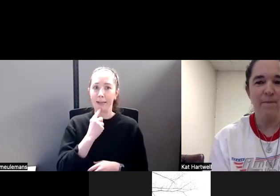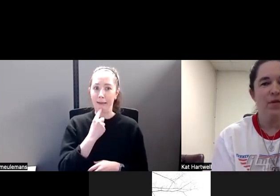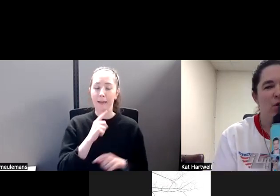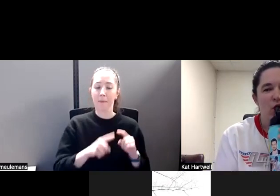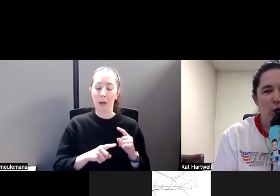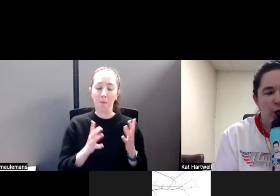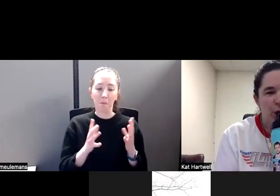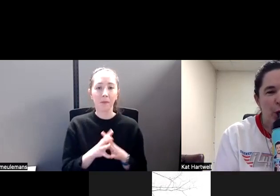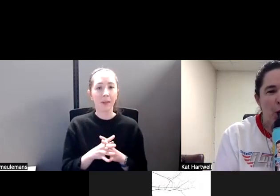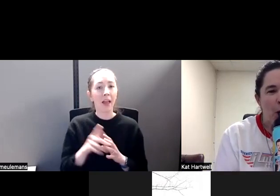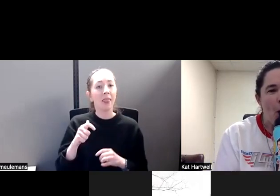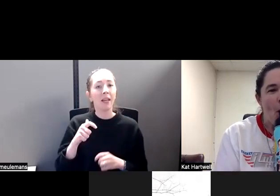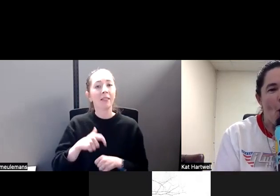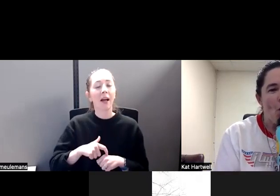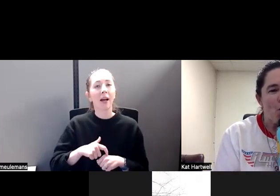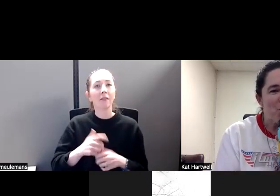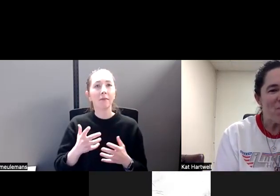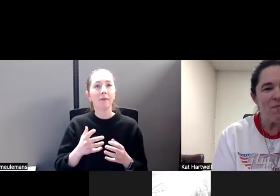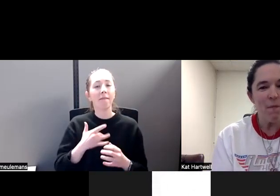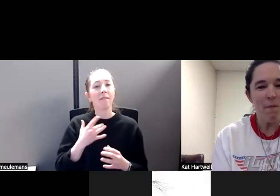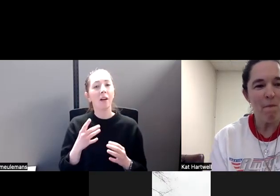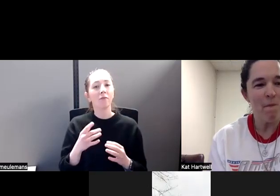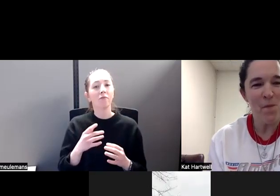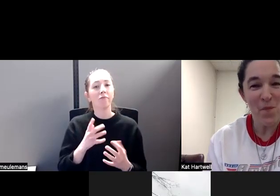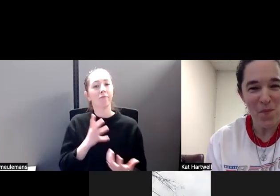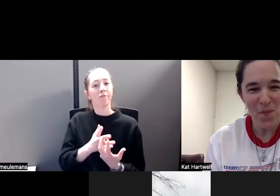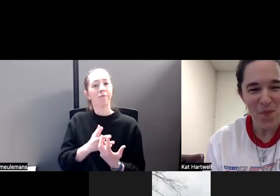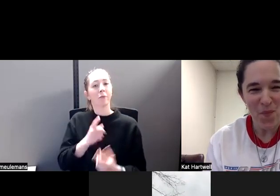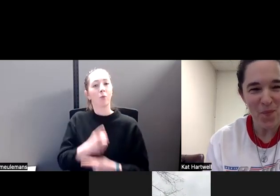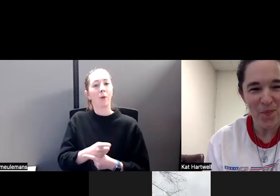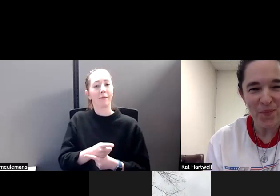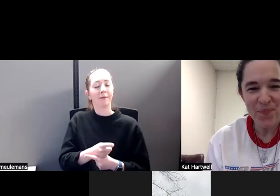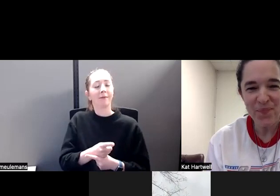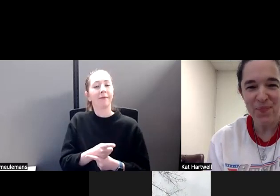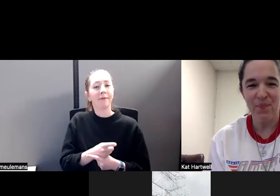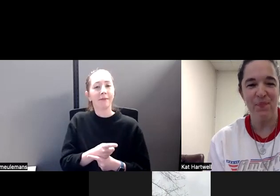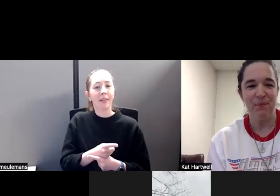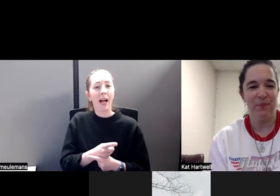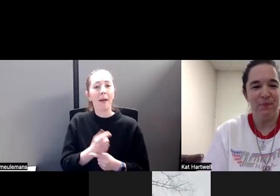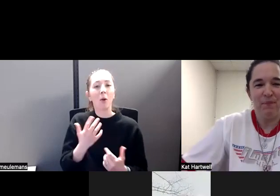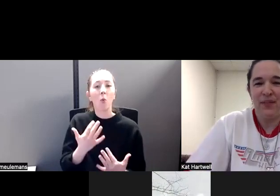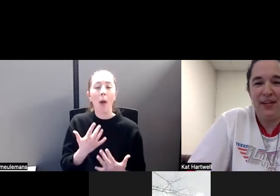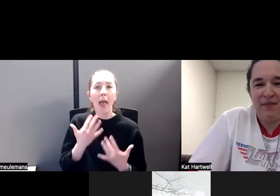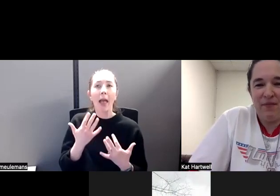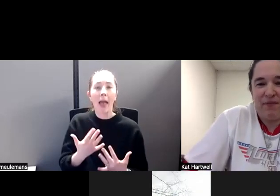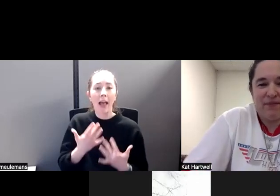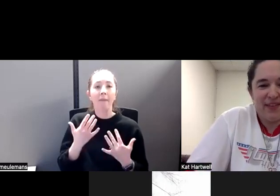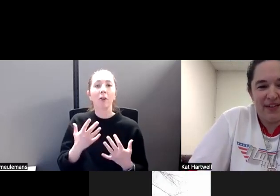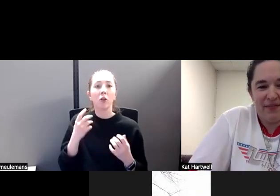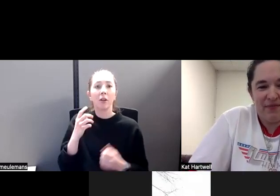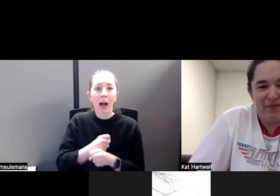but this time it just felt right. You know, I've been waiting for so long. I've been fighting for so